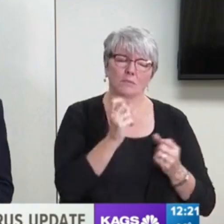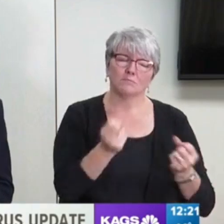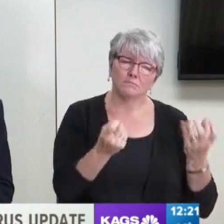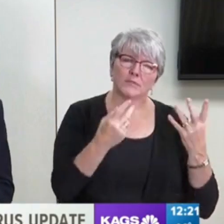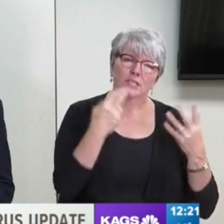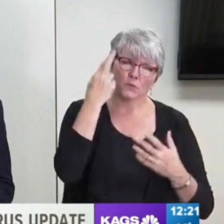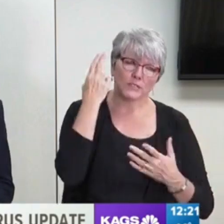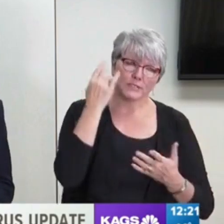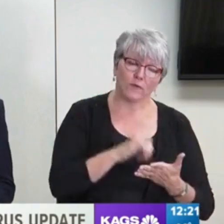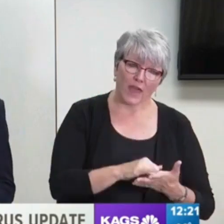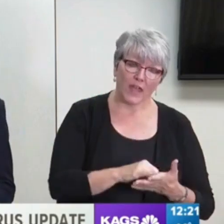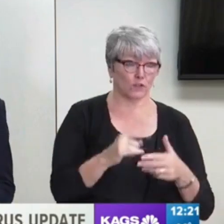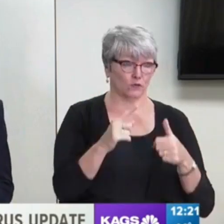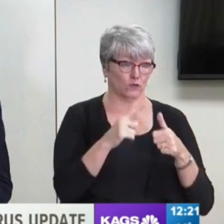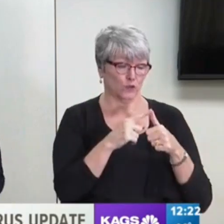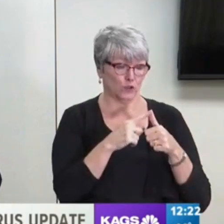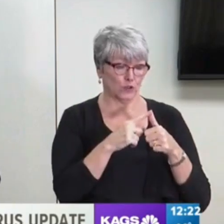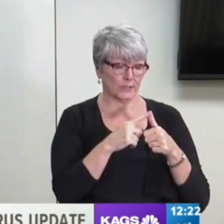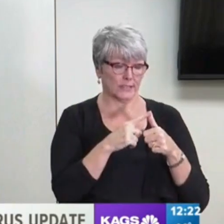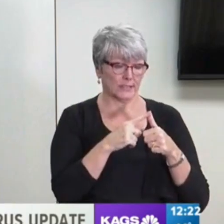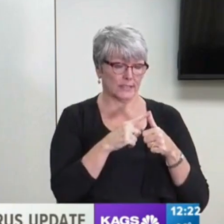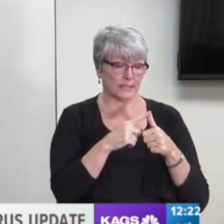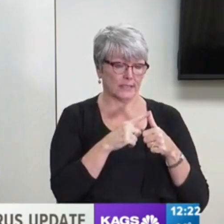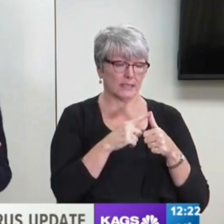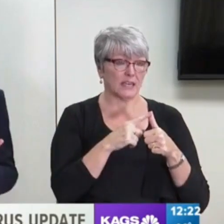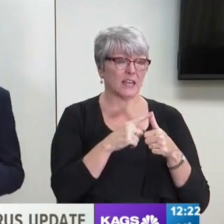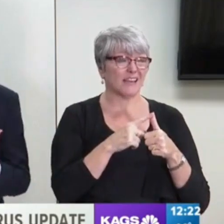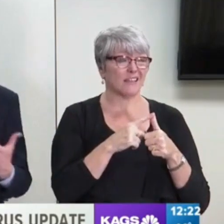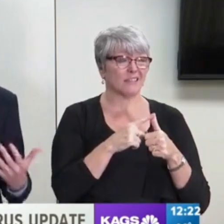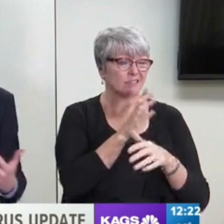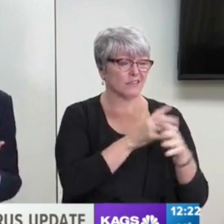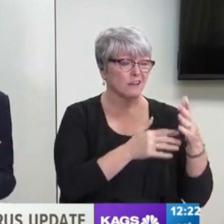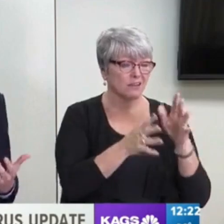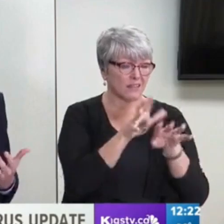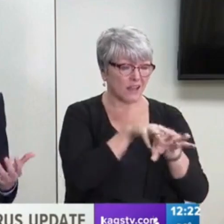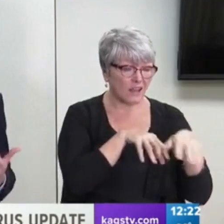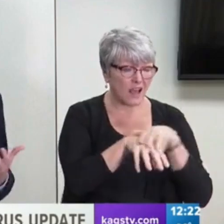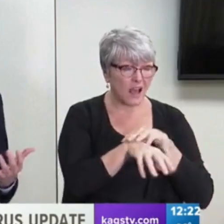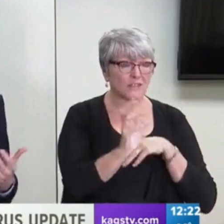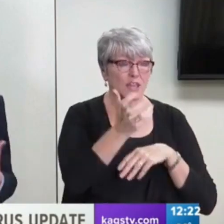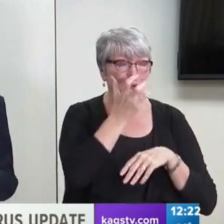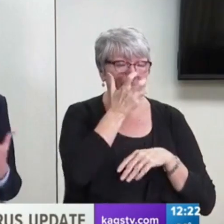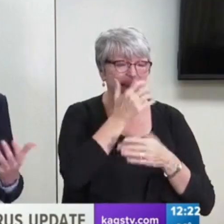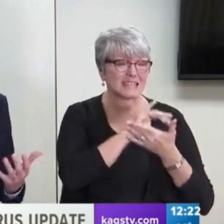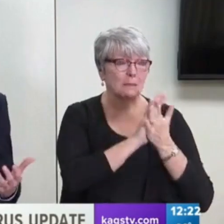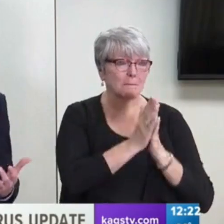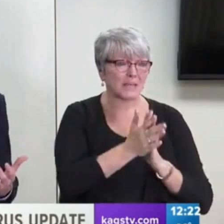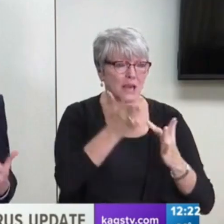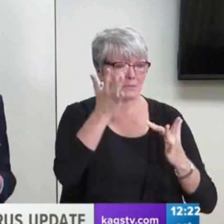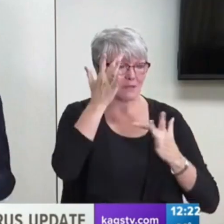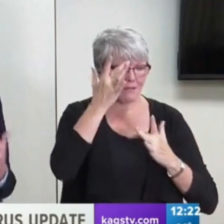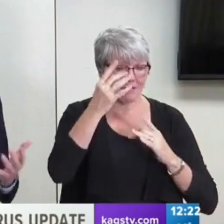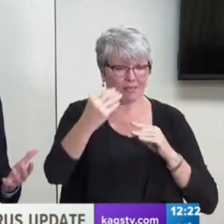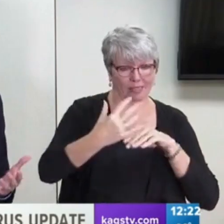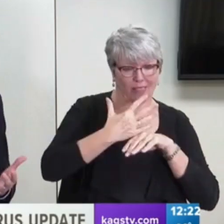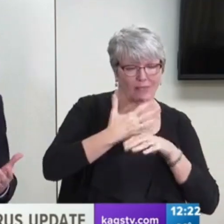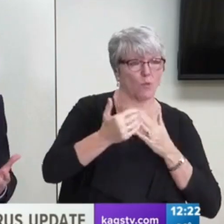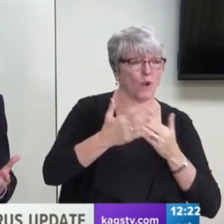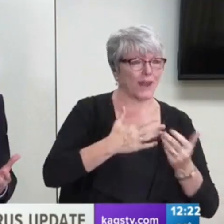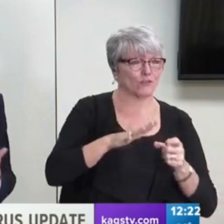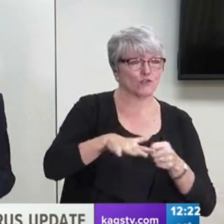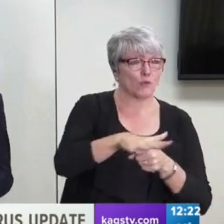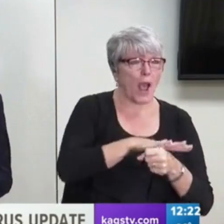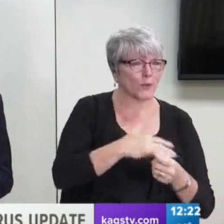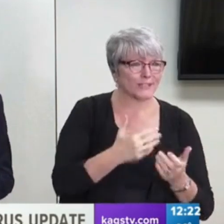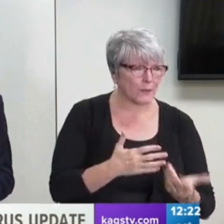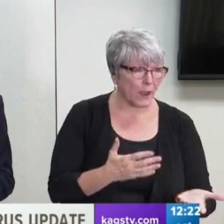multiple reasons for this. Number one is that the gloves and the masks that we wear become contaminated with wherever we are, with whatever is